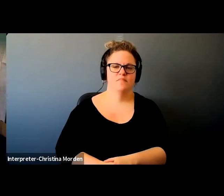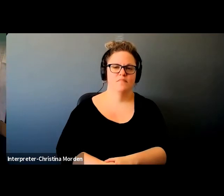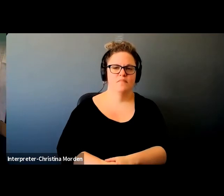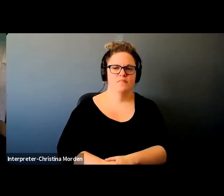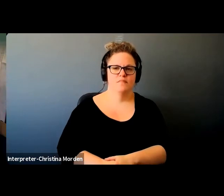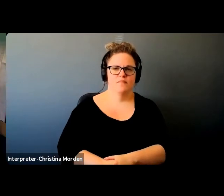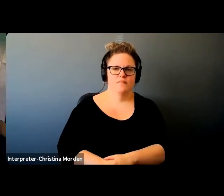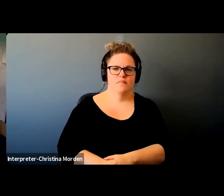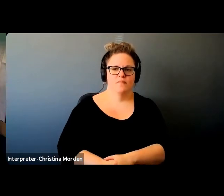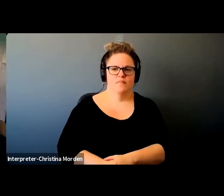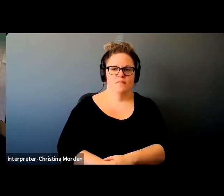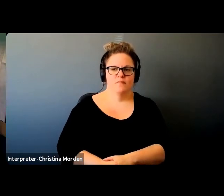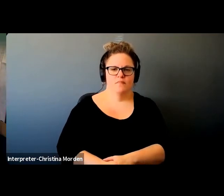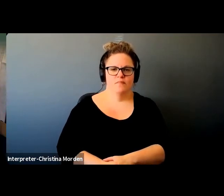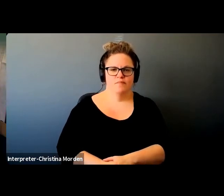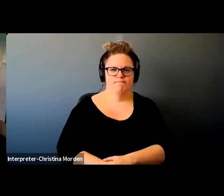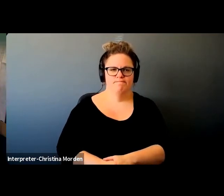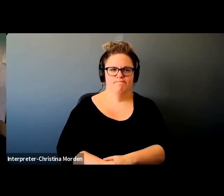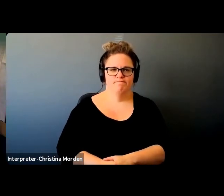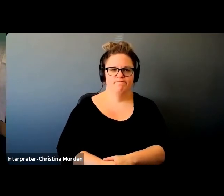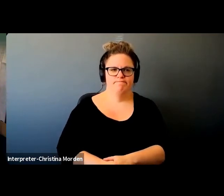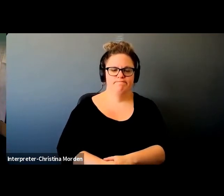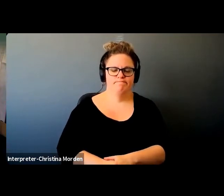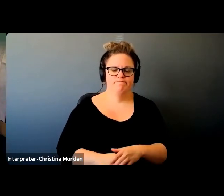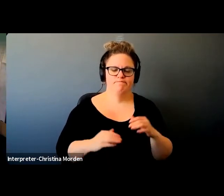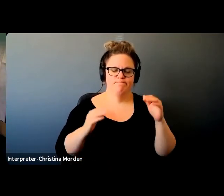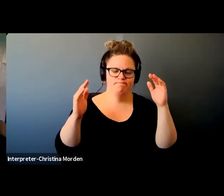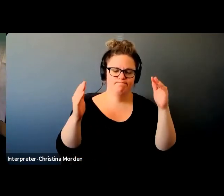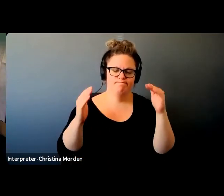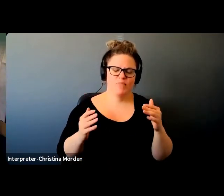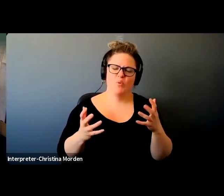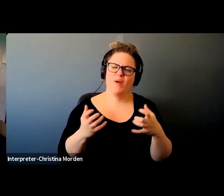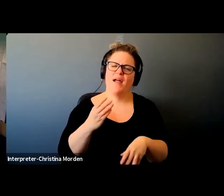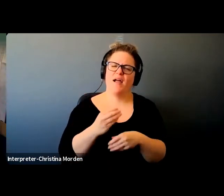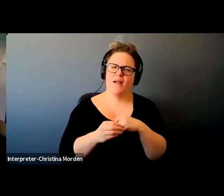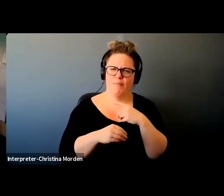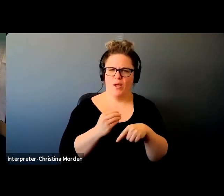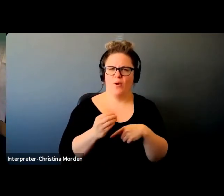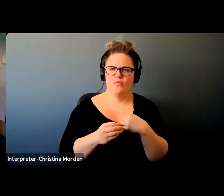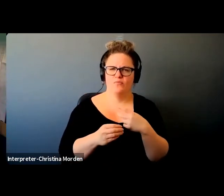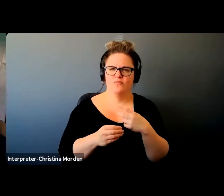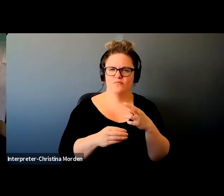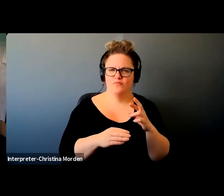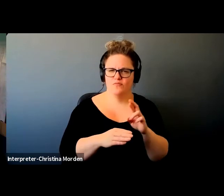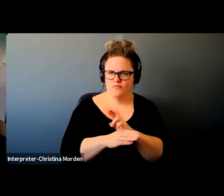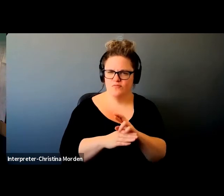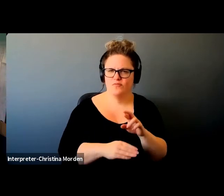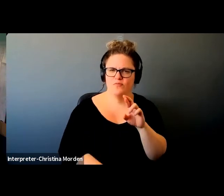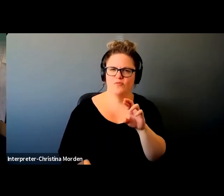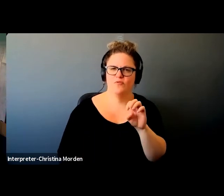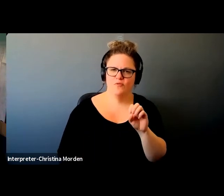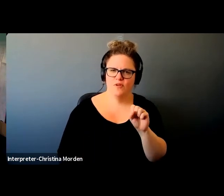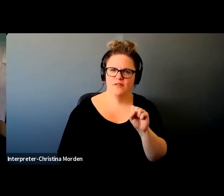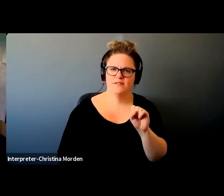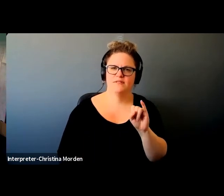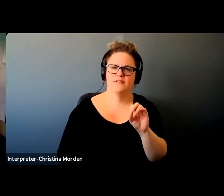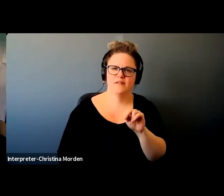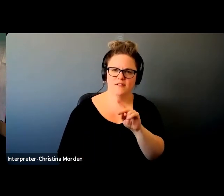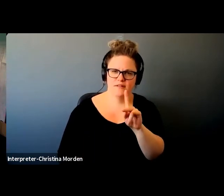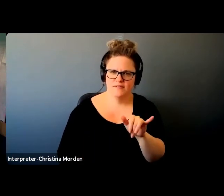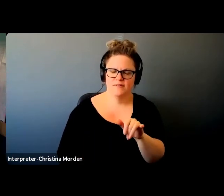the one last thing I'm going to say about residencies is that, having talked to other artists and myself,